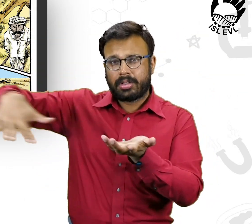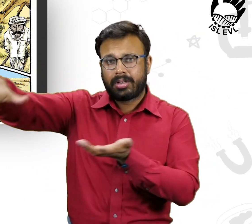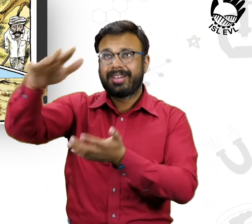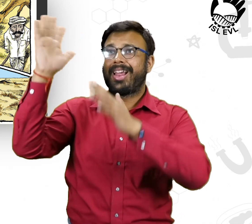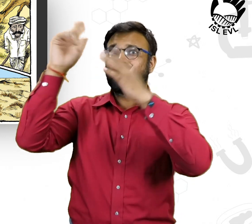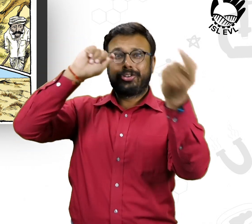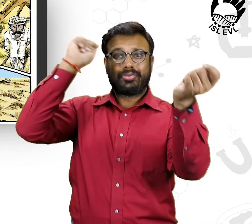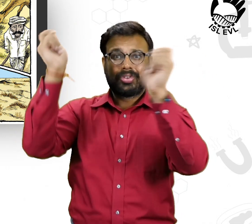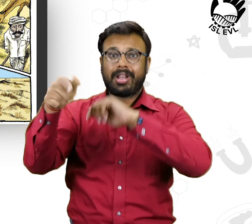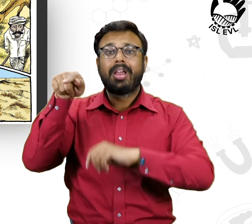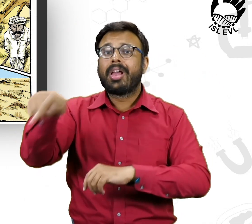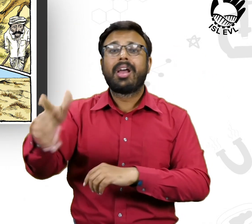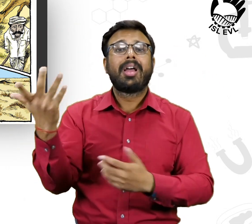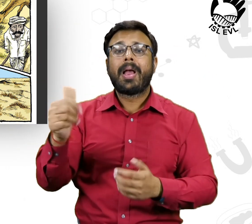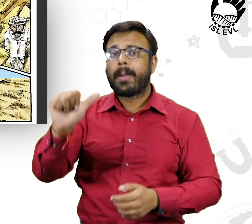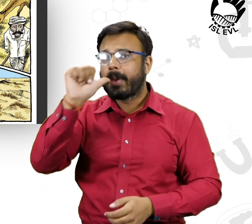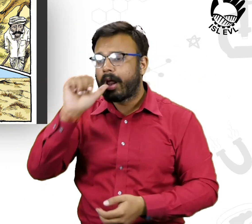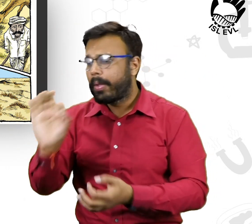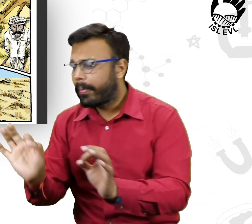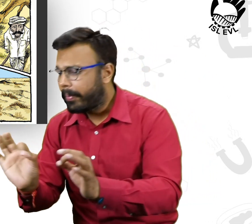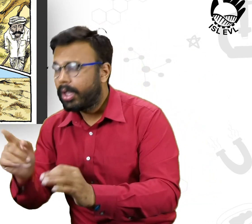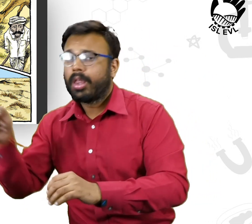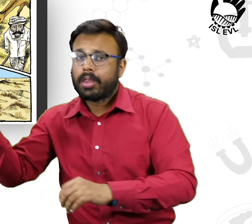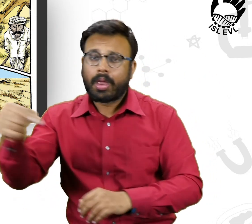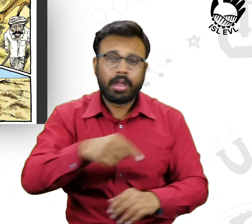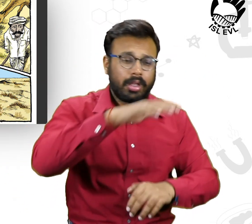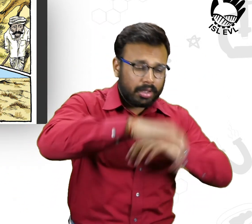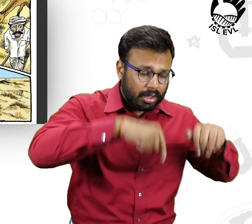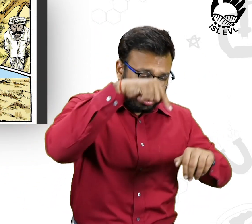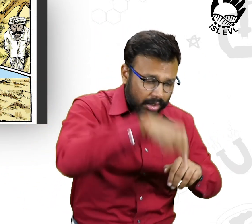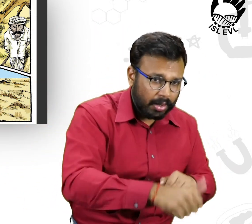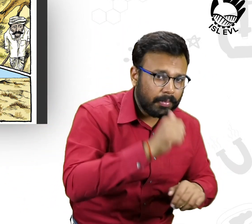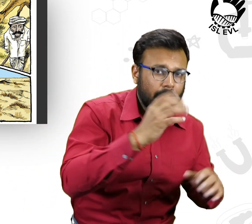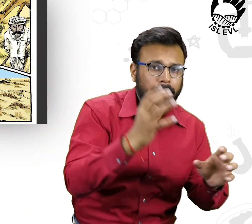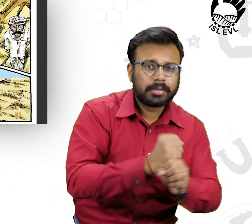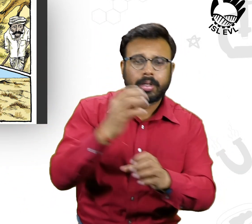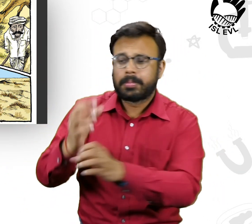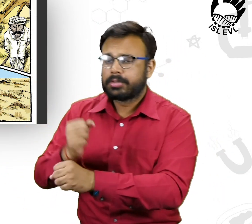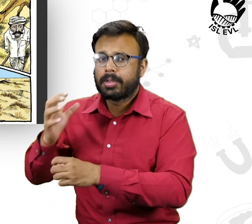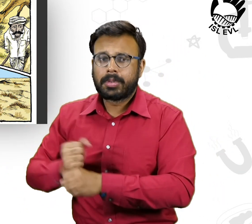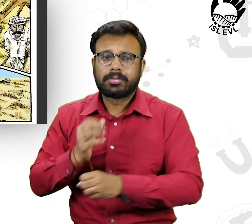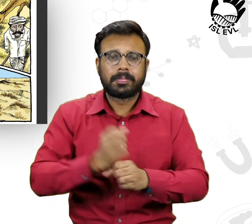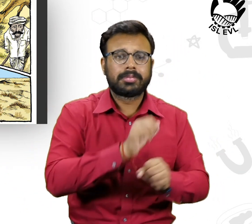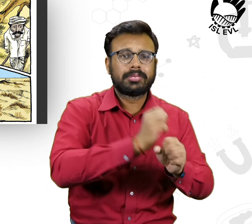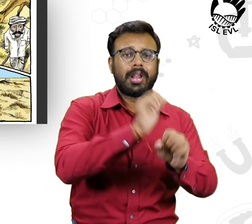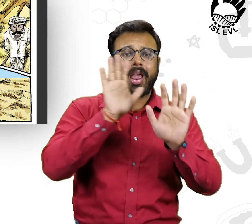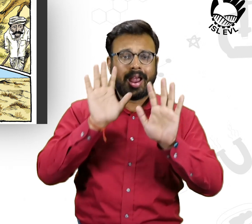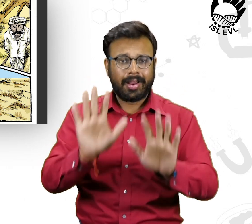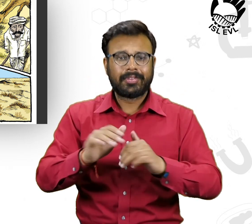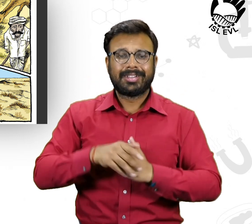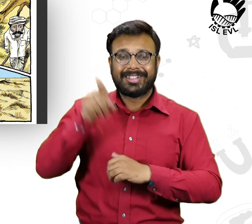This is not just in the islands, but all across many parts of the country and the